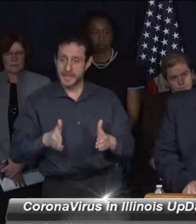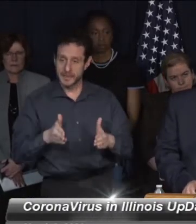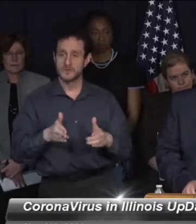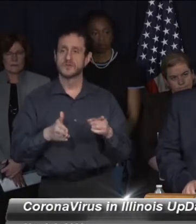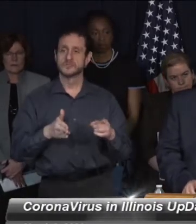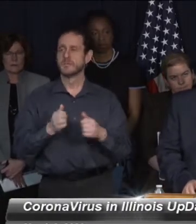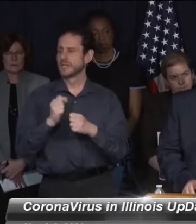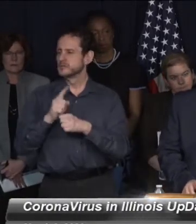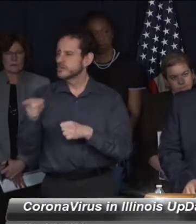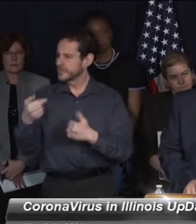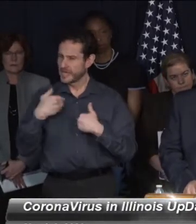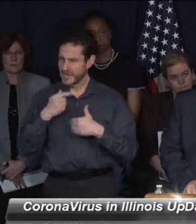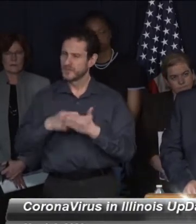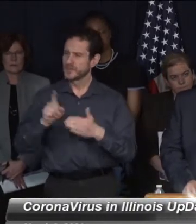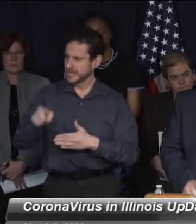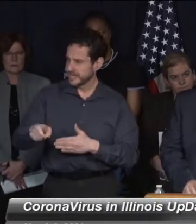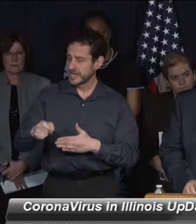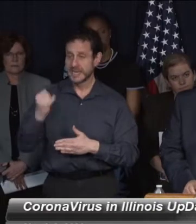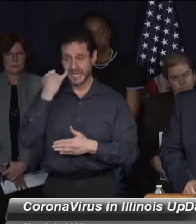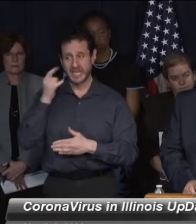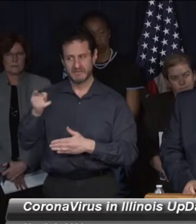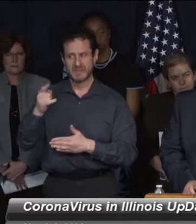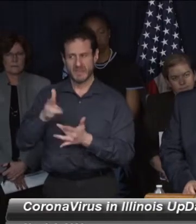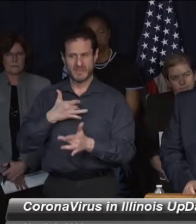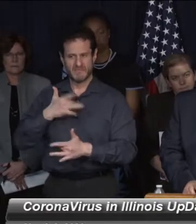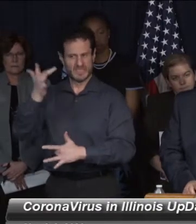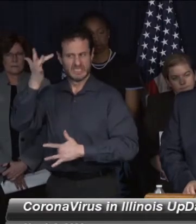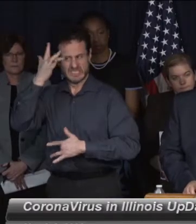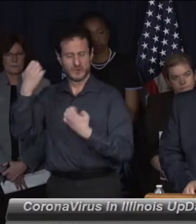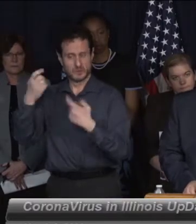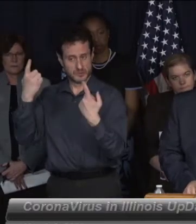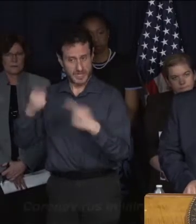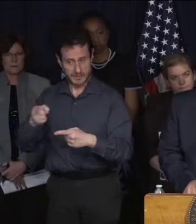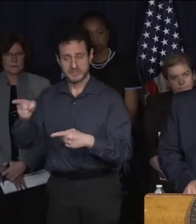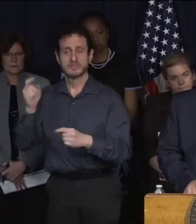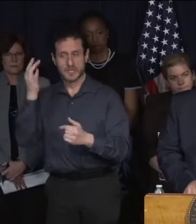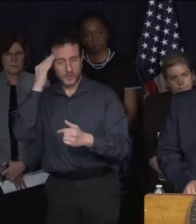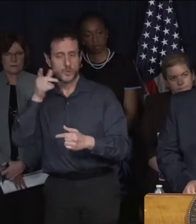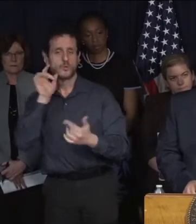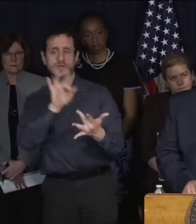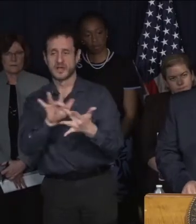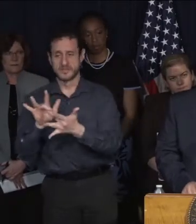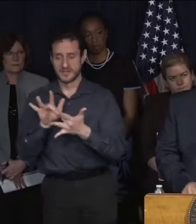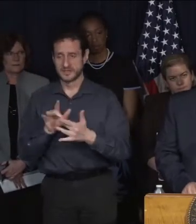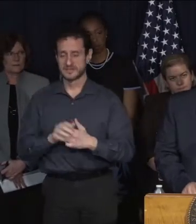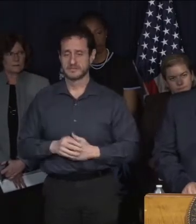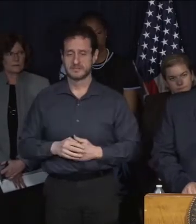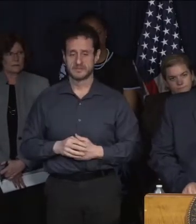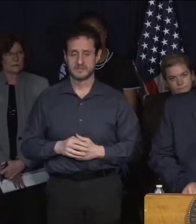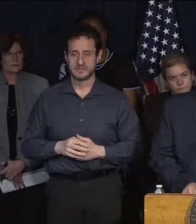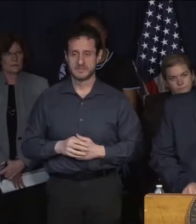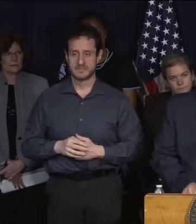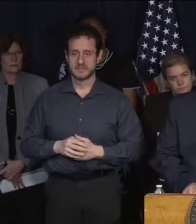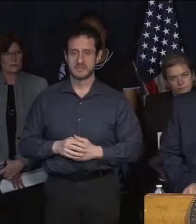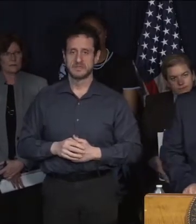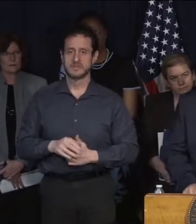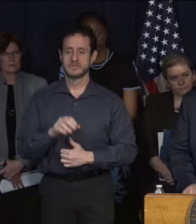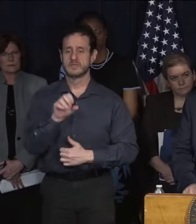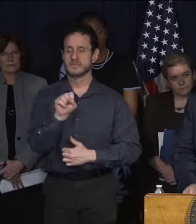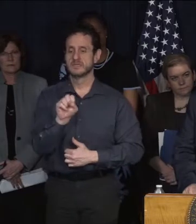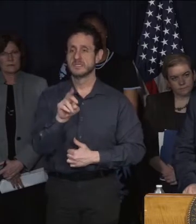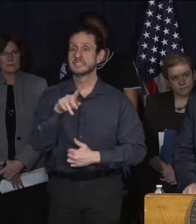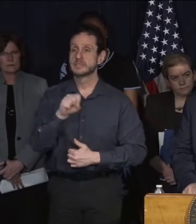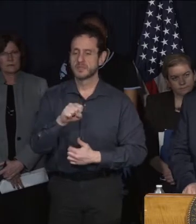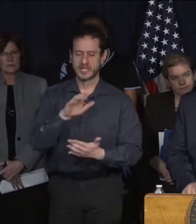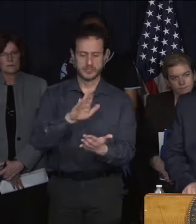they need and someone to contact in case of an emergency. Do not hoard supplies or seek